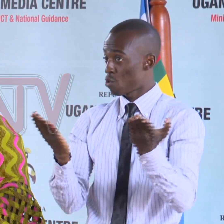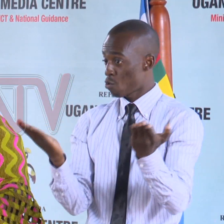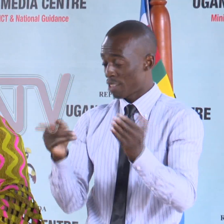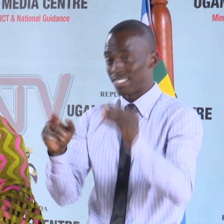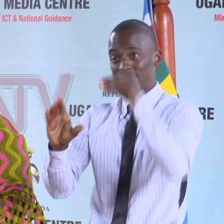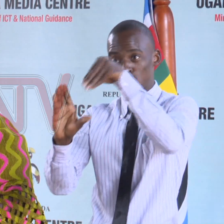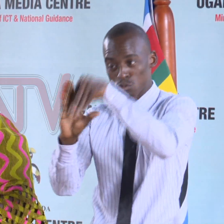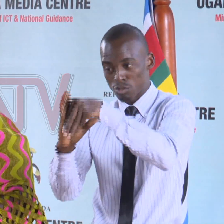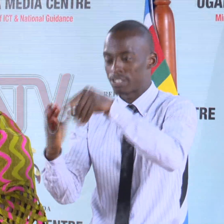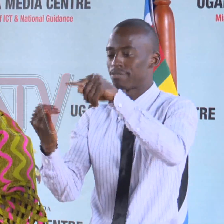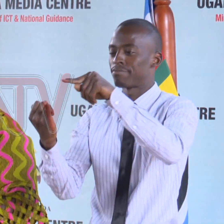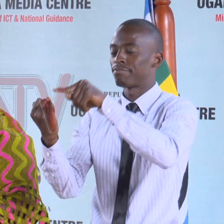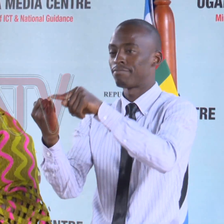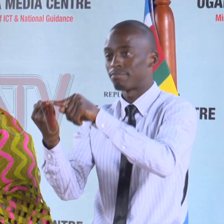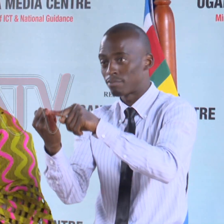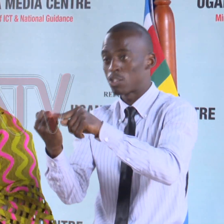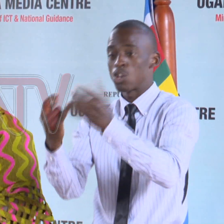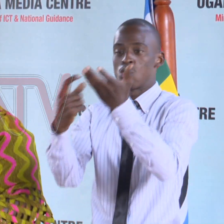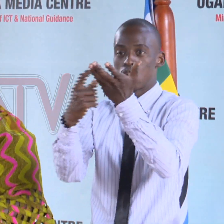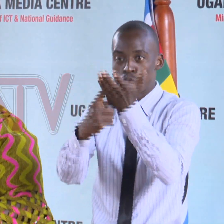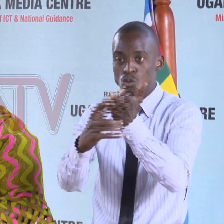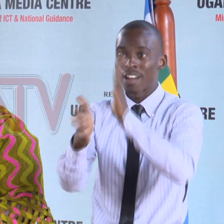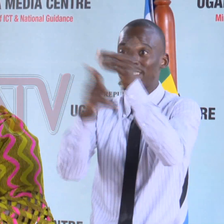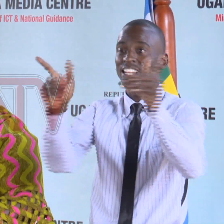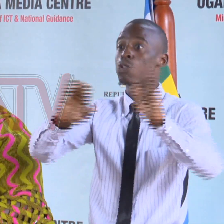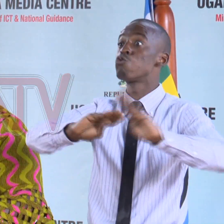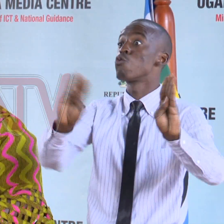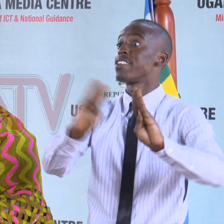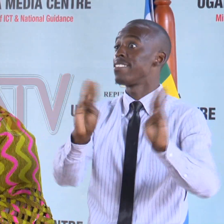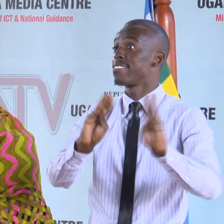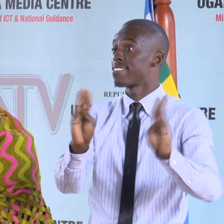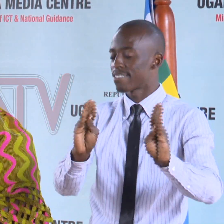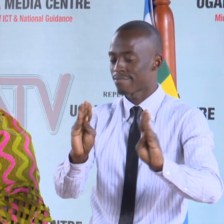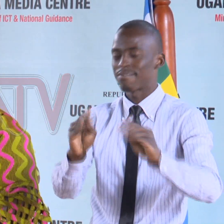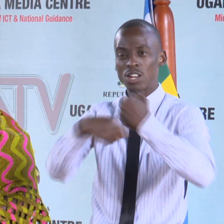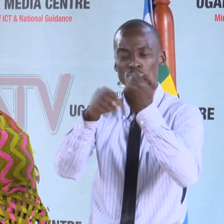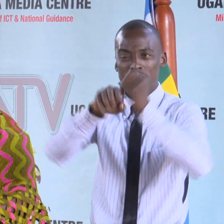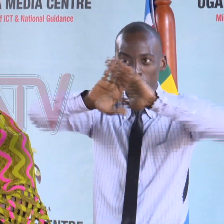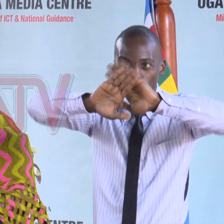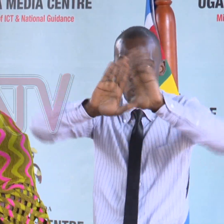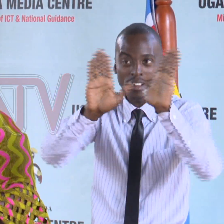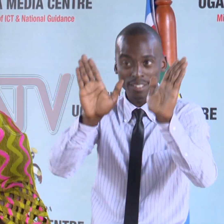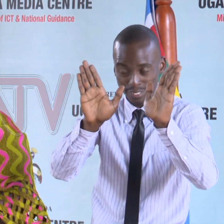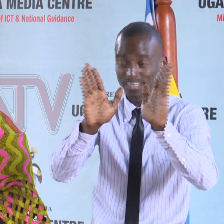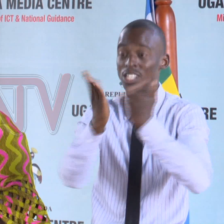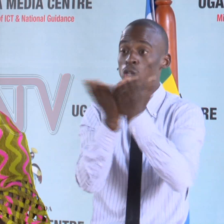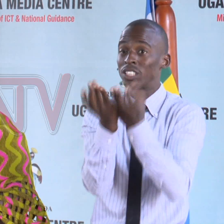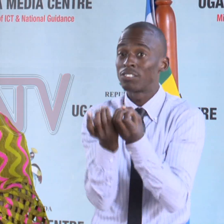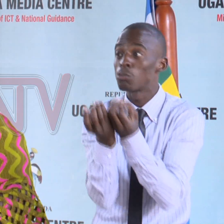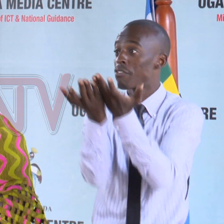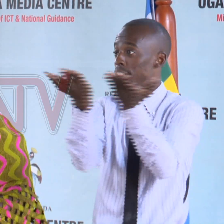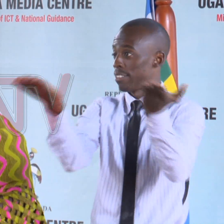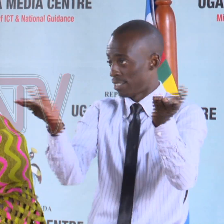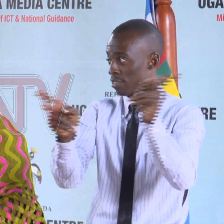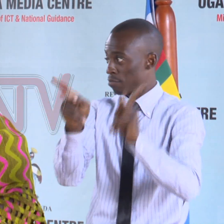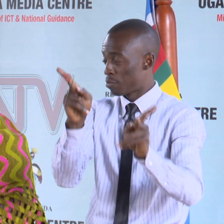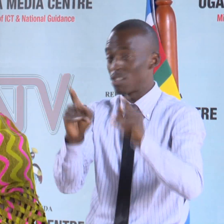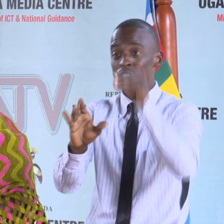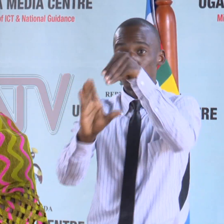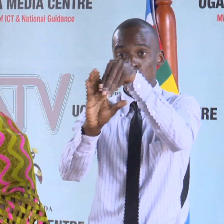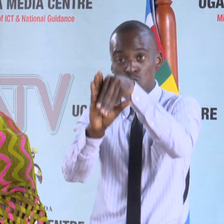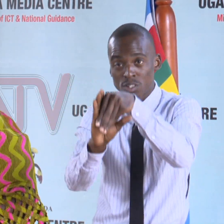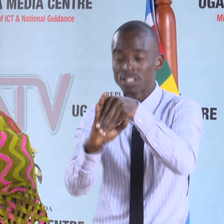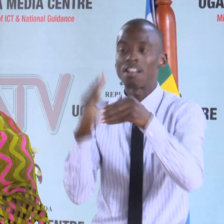these include Uganda Sign Language training and awareness to service providers,